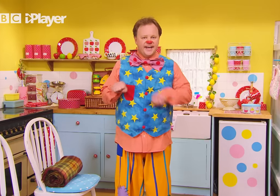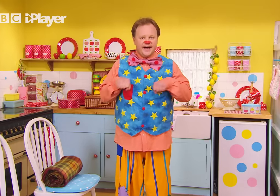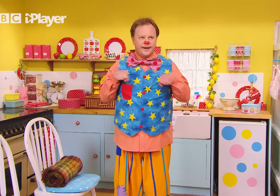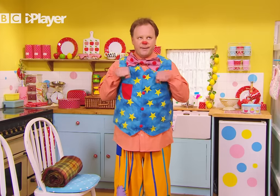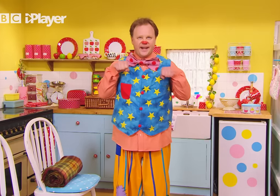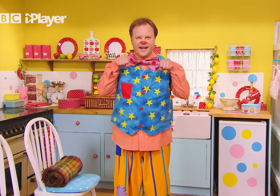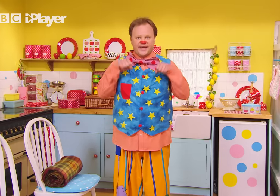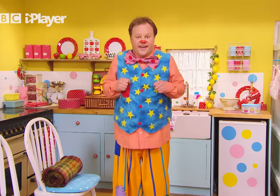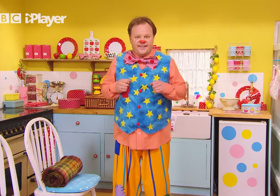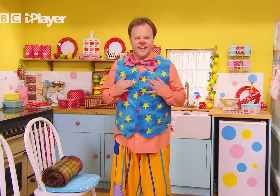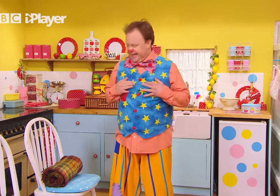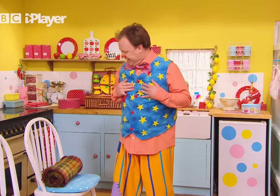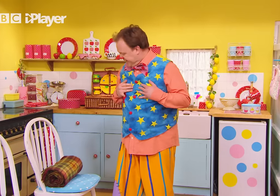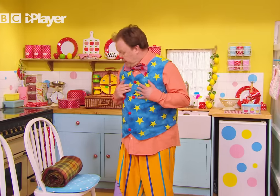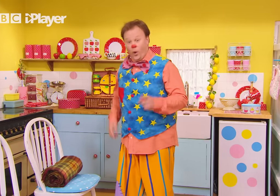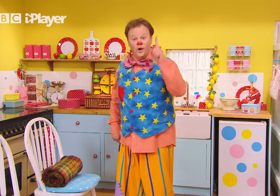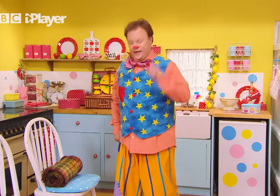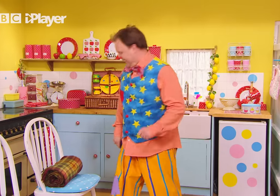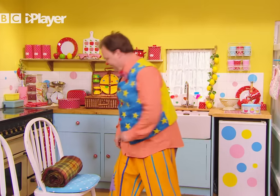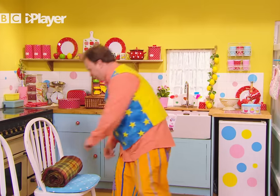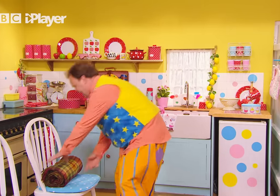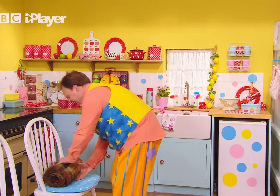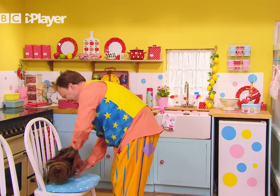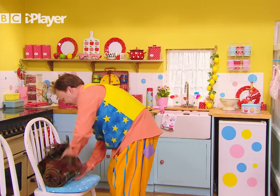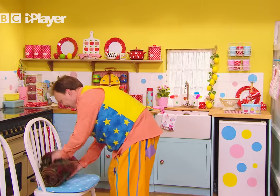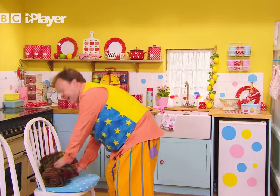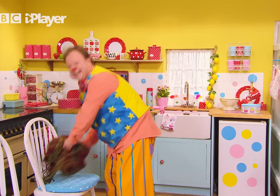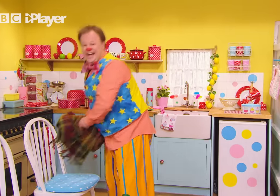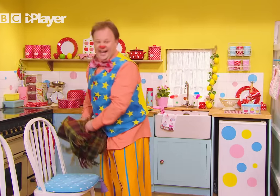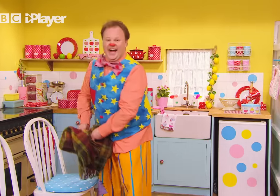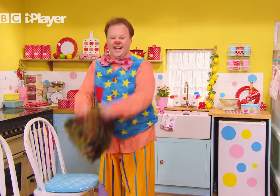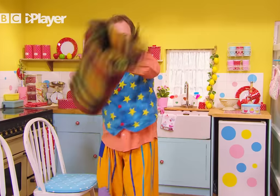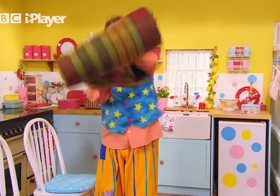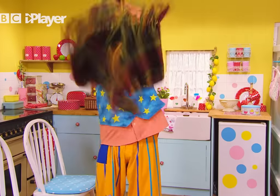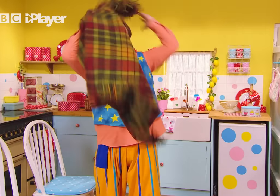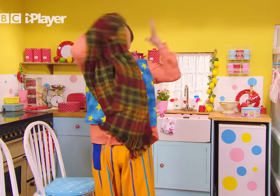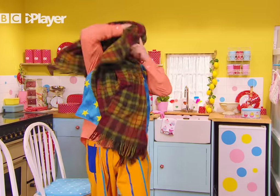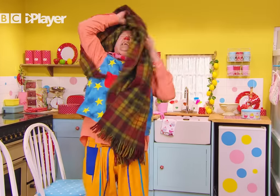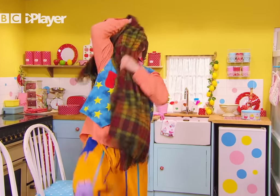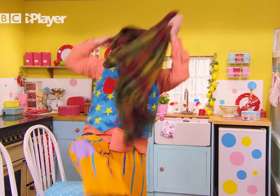a blanket. Oh, look, here's one. Ta-da! I'll just get out of